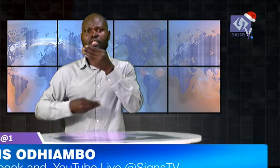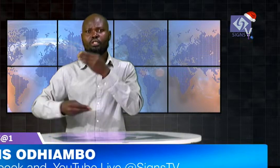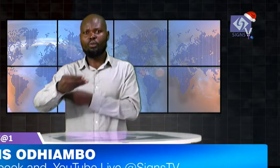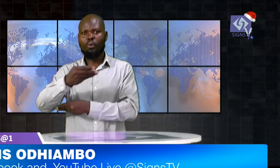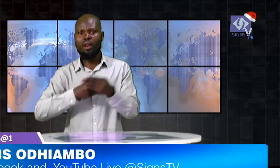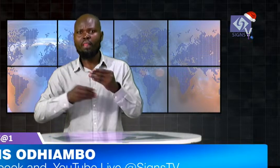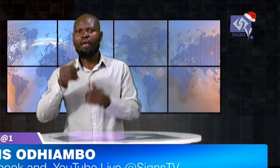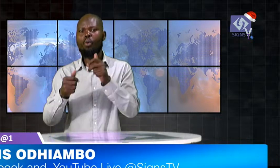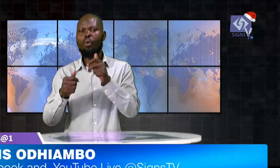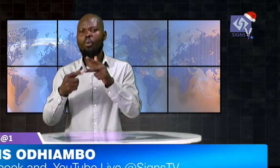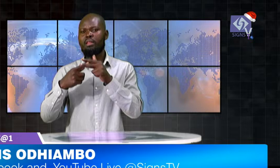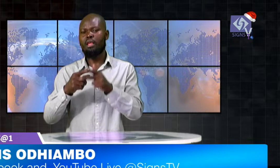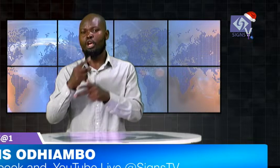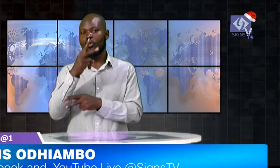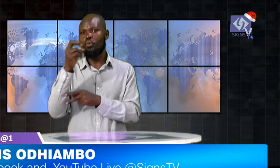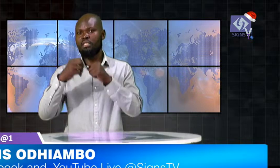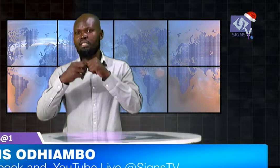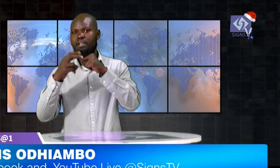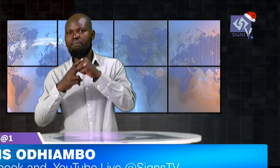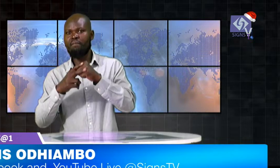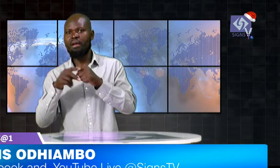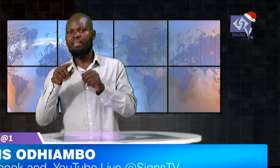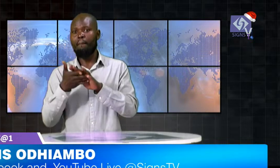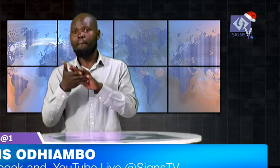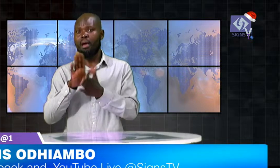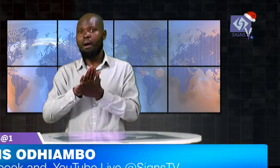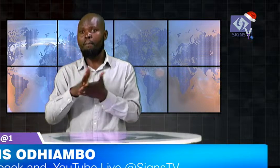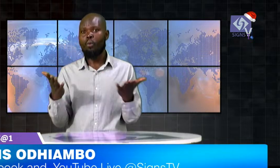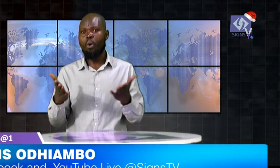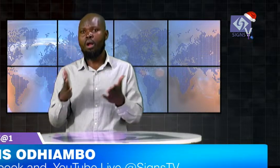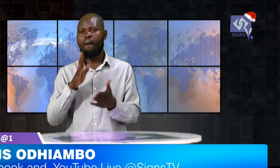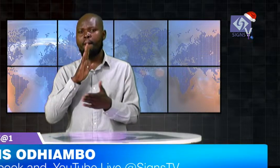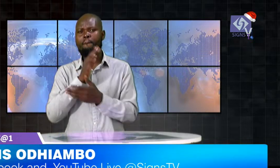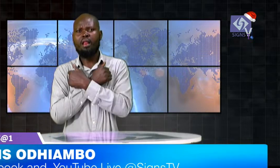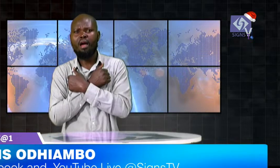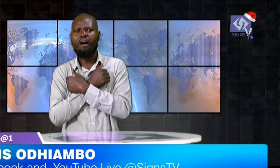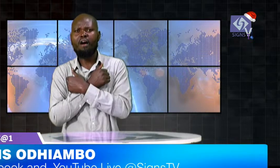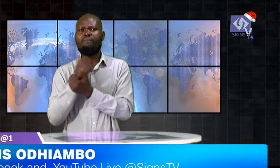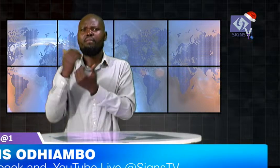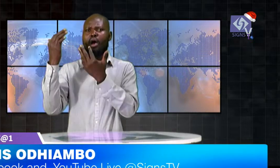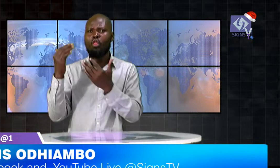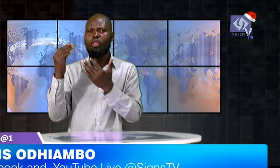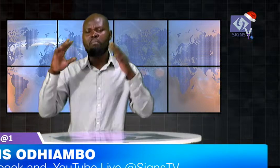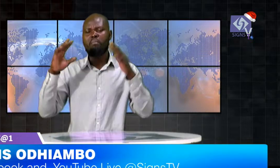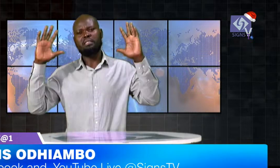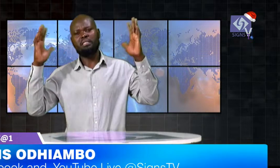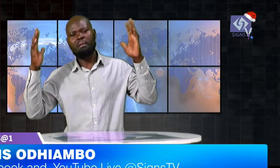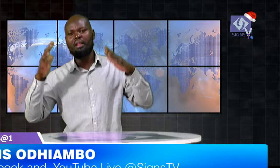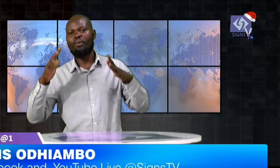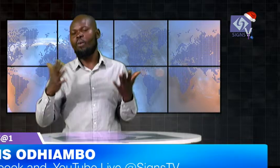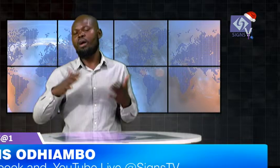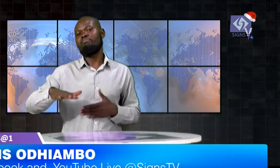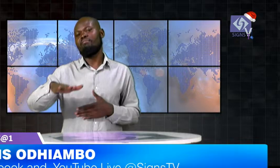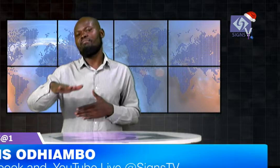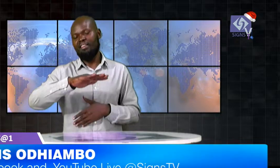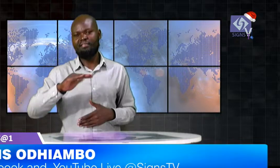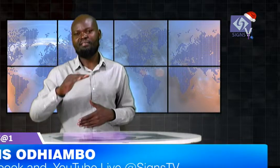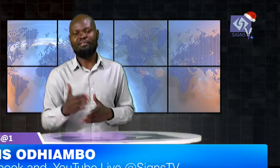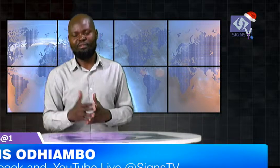This tradition, which began in 2017, has become a beloved symbol of hope and celebration in